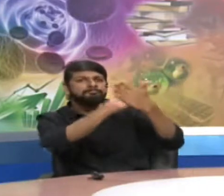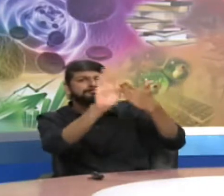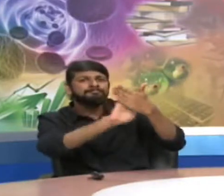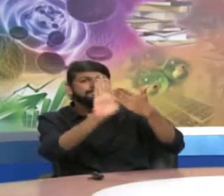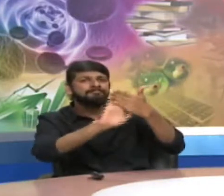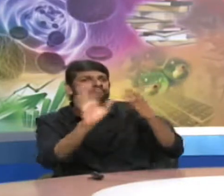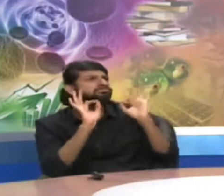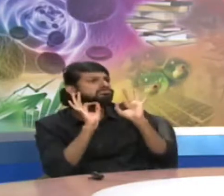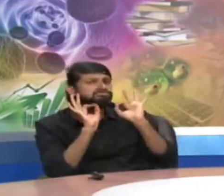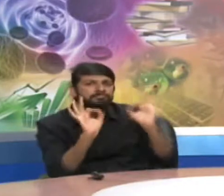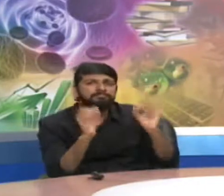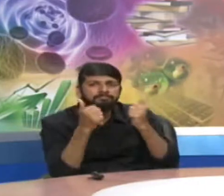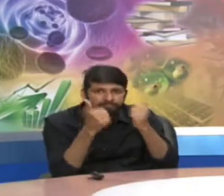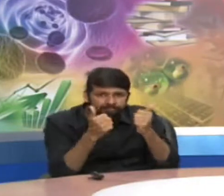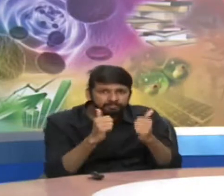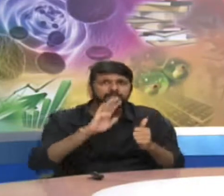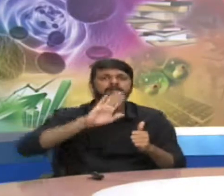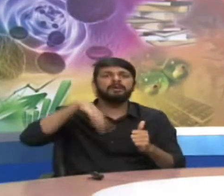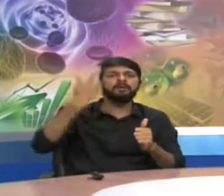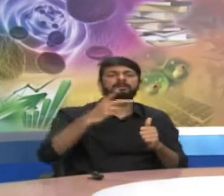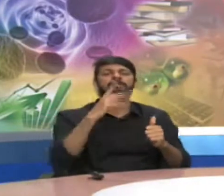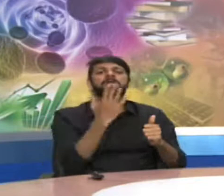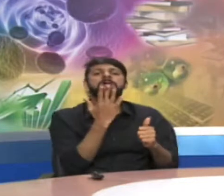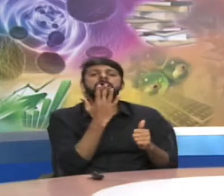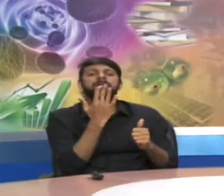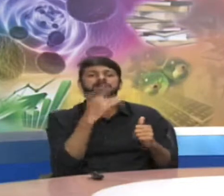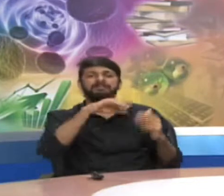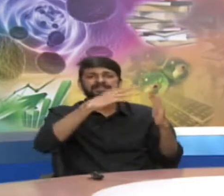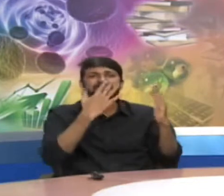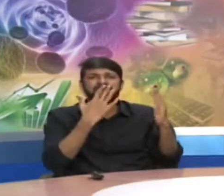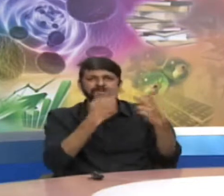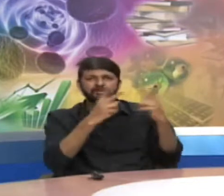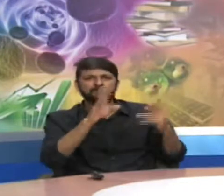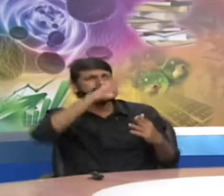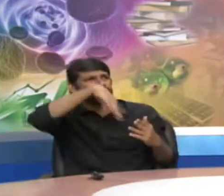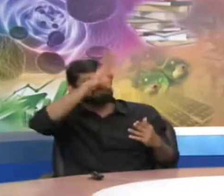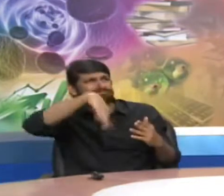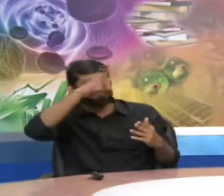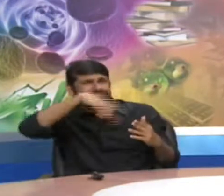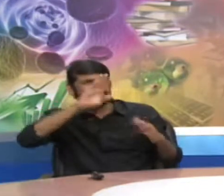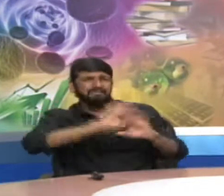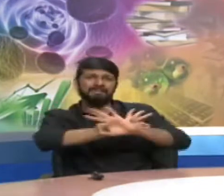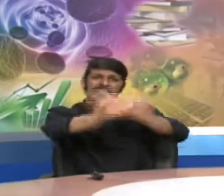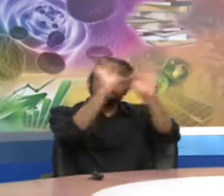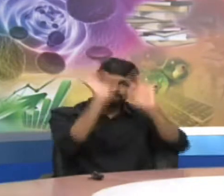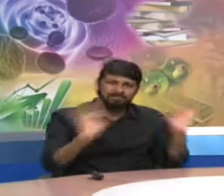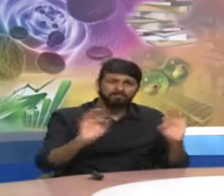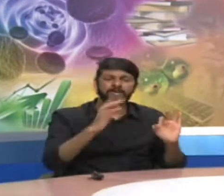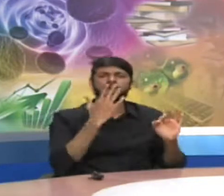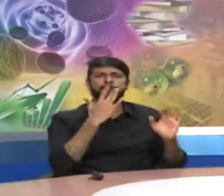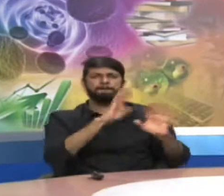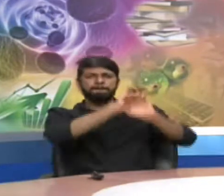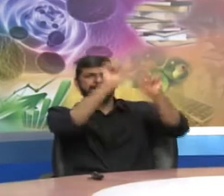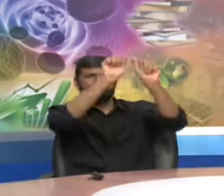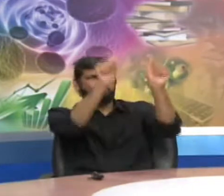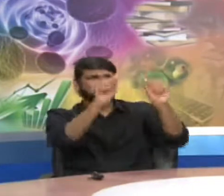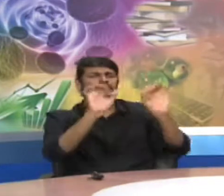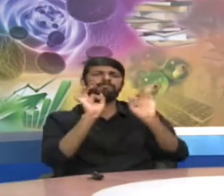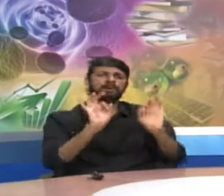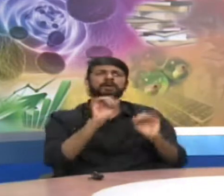and the colors are protected They stay fresh and brilliant